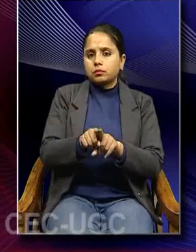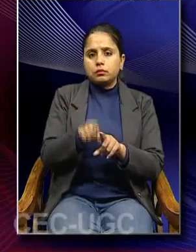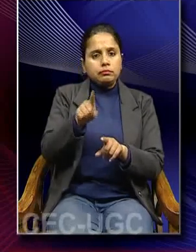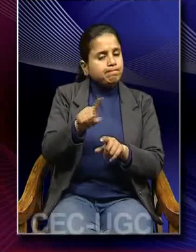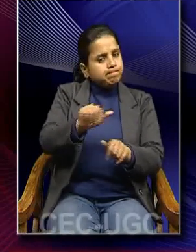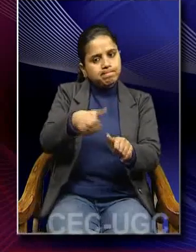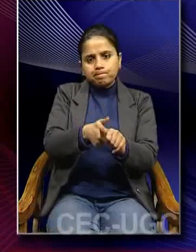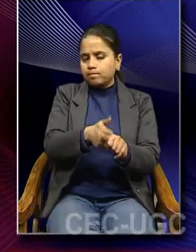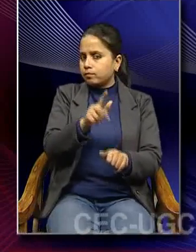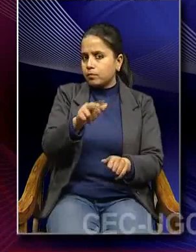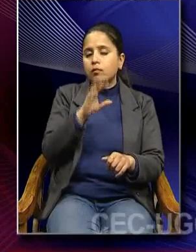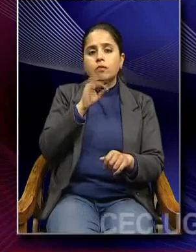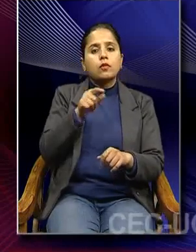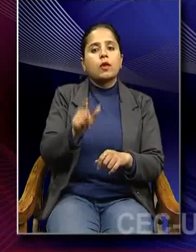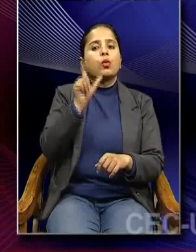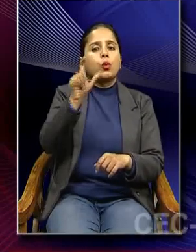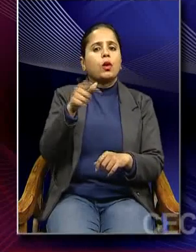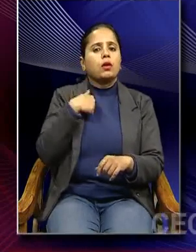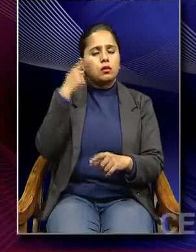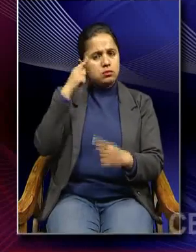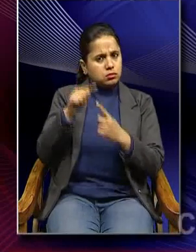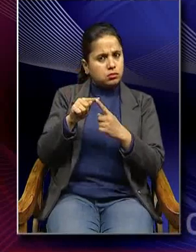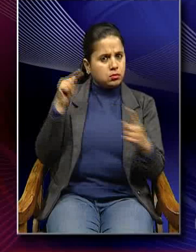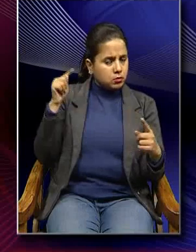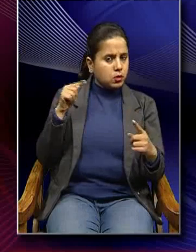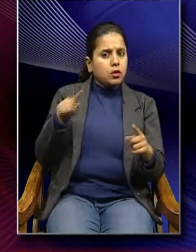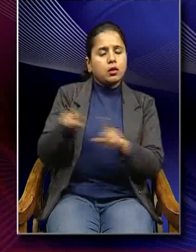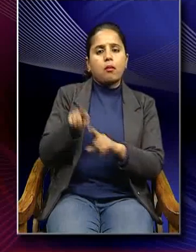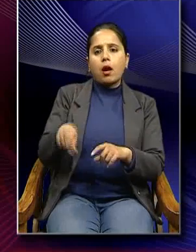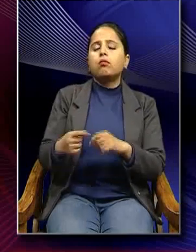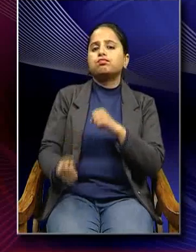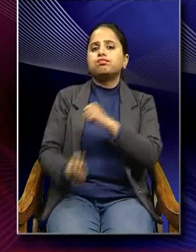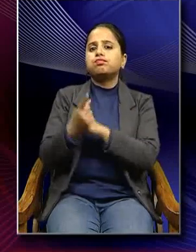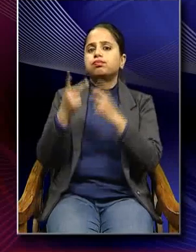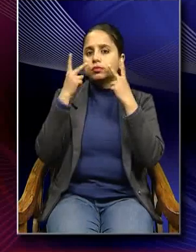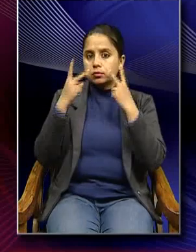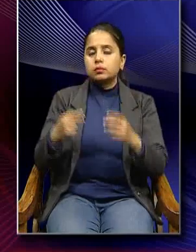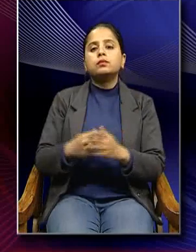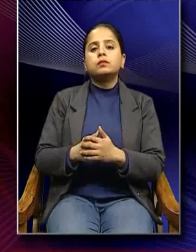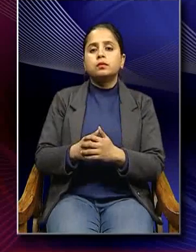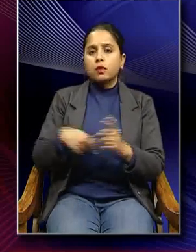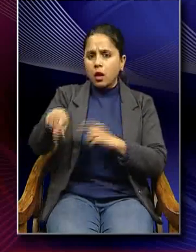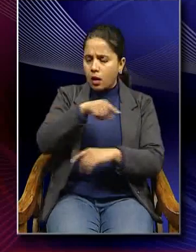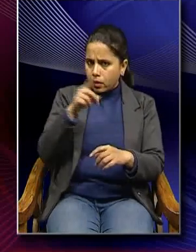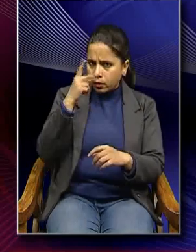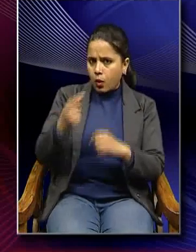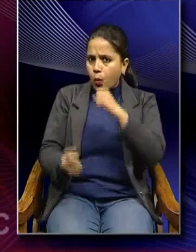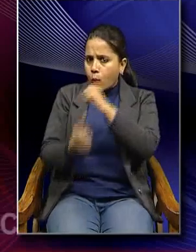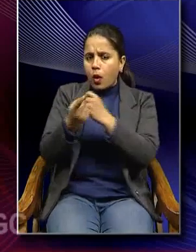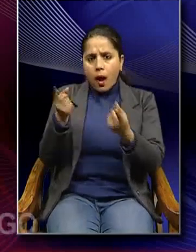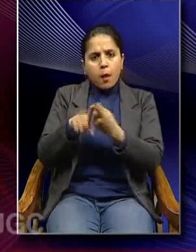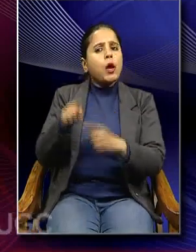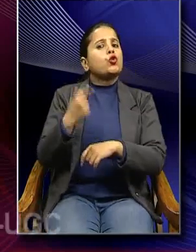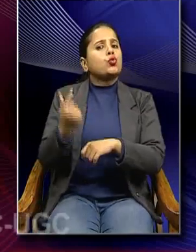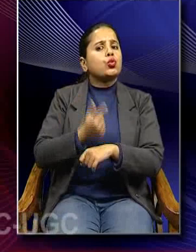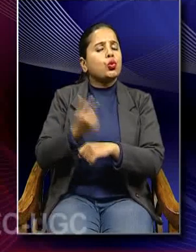that. The term resilience was also emerged, and it will be used